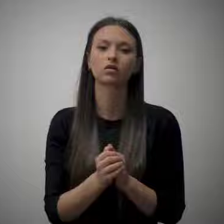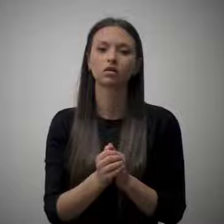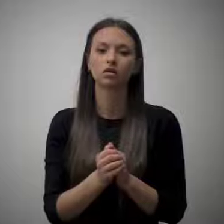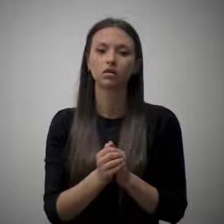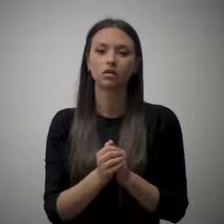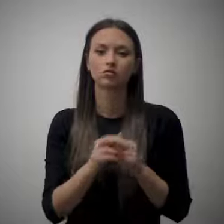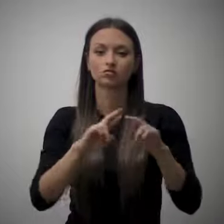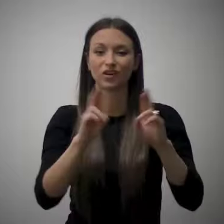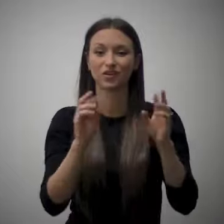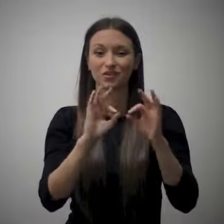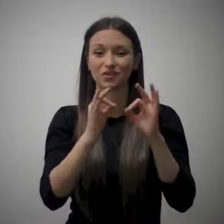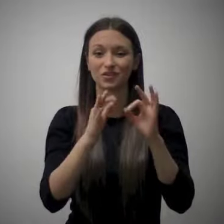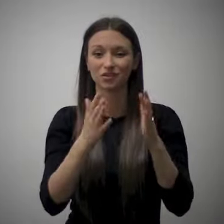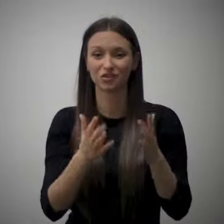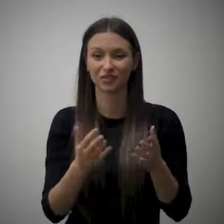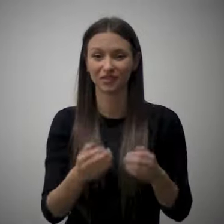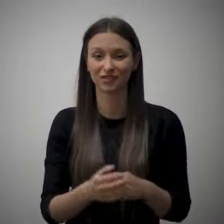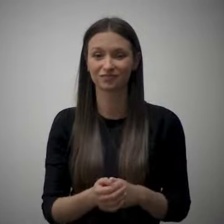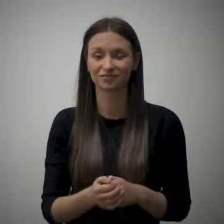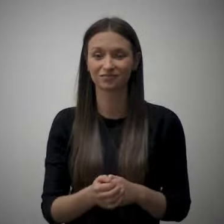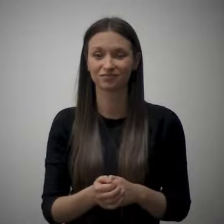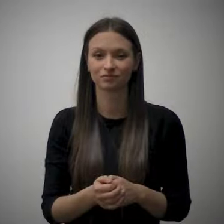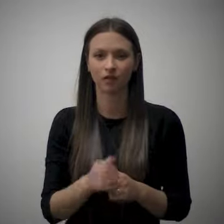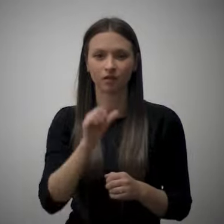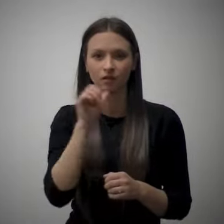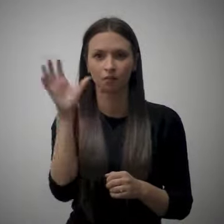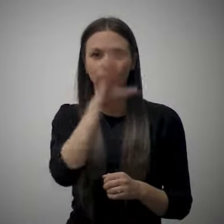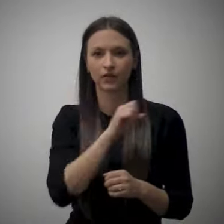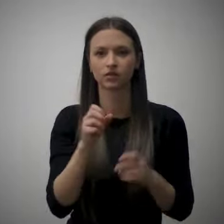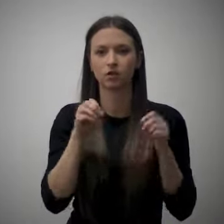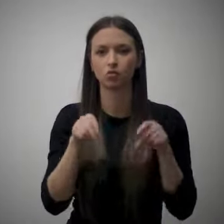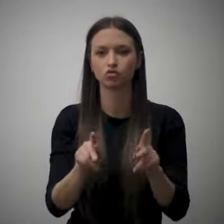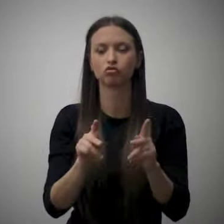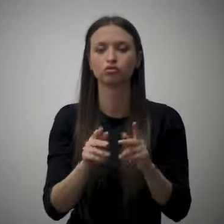constant availability, or not miss the next opportunity,